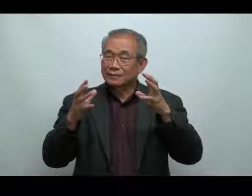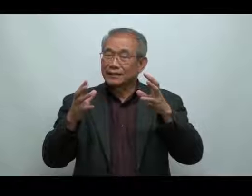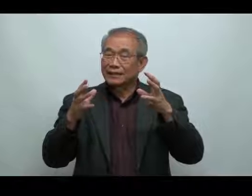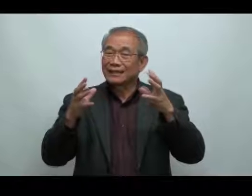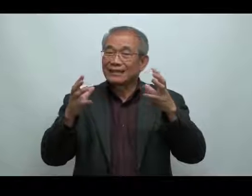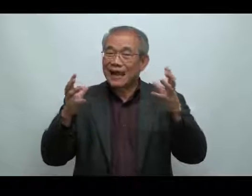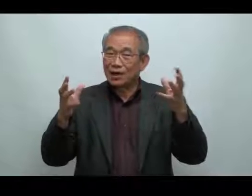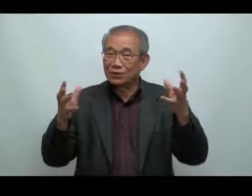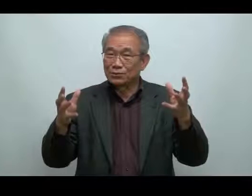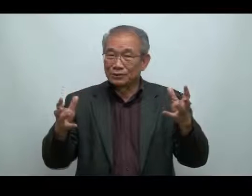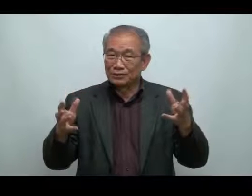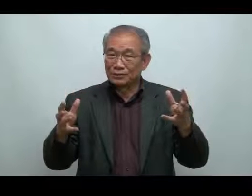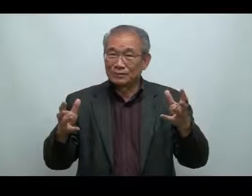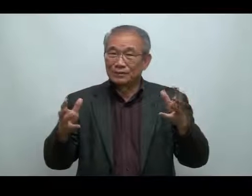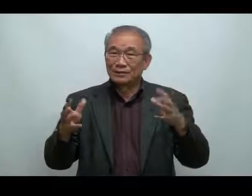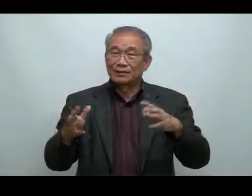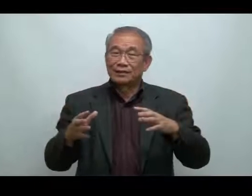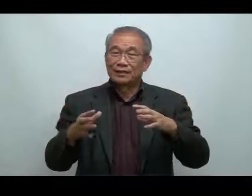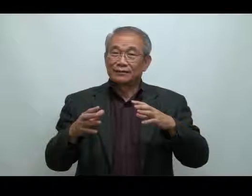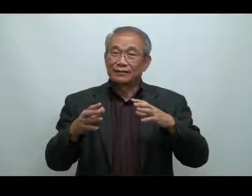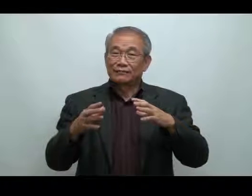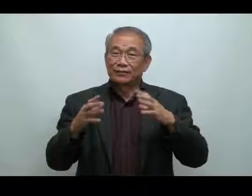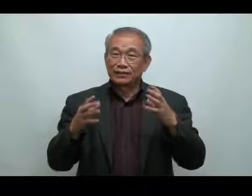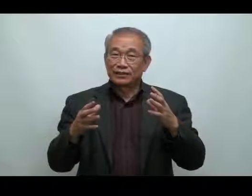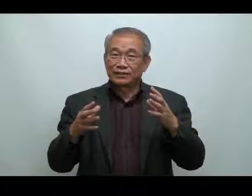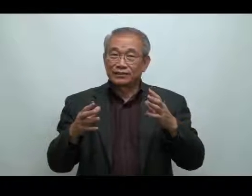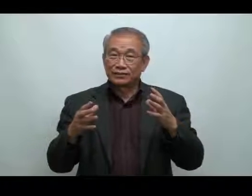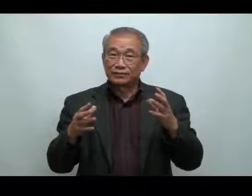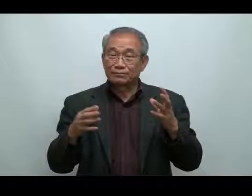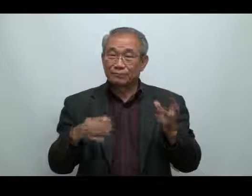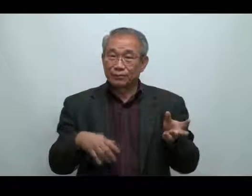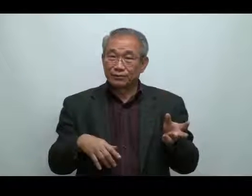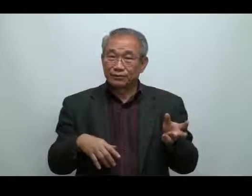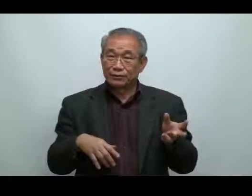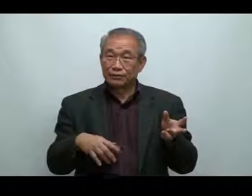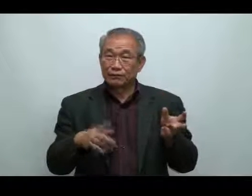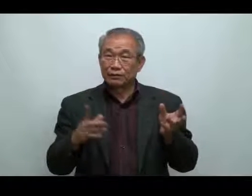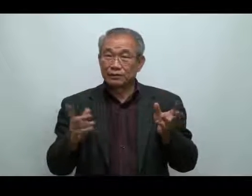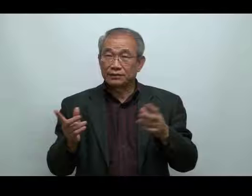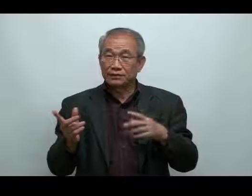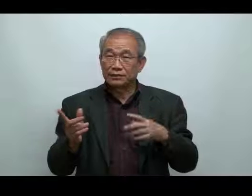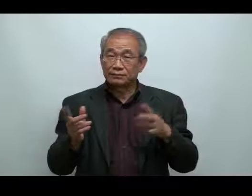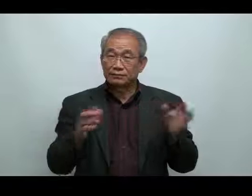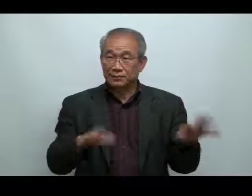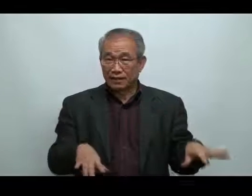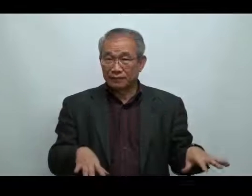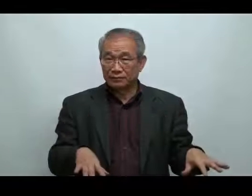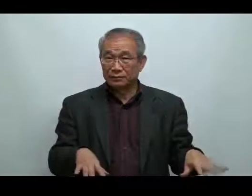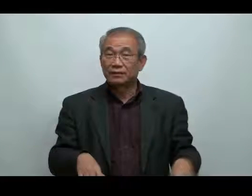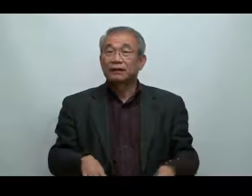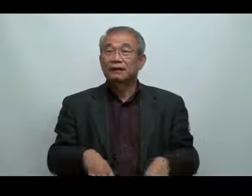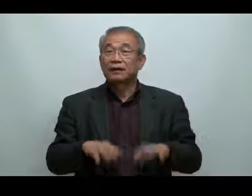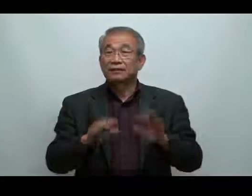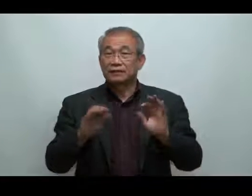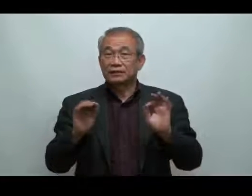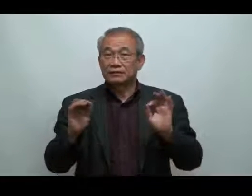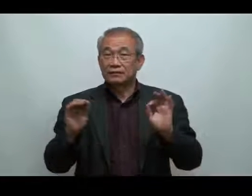it louder. And for a singer, this is important because you may be singing with a piano, singing with